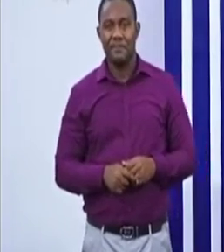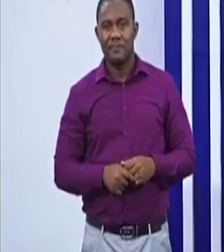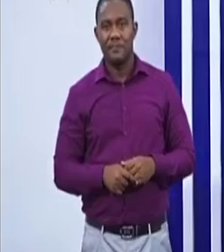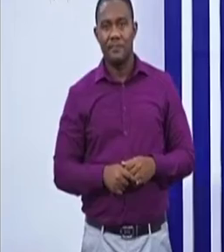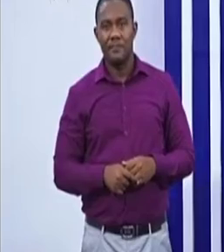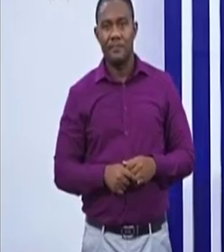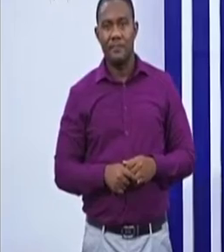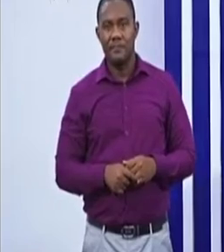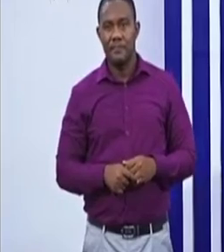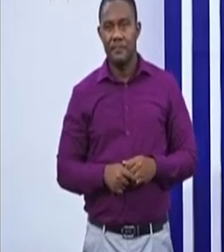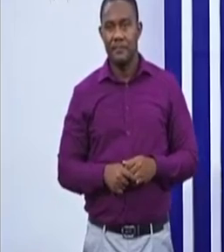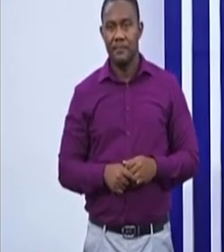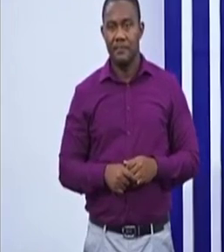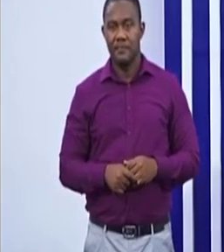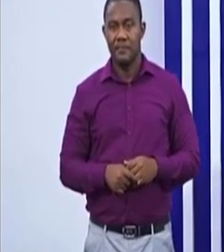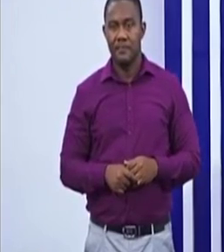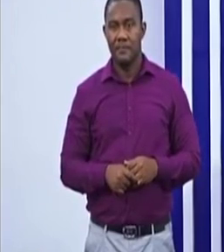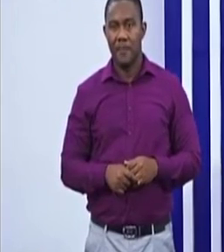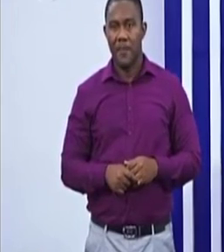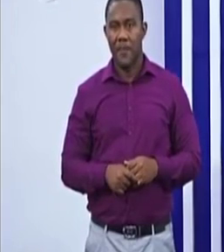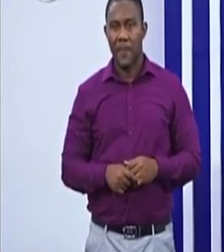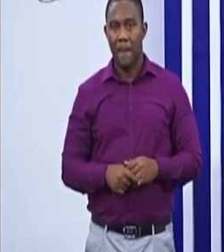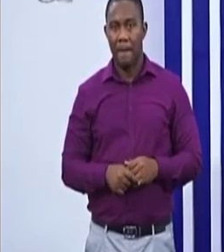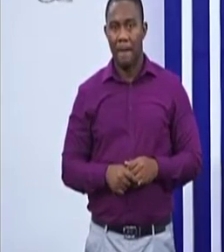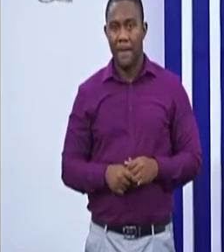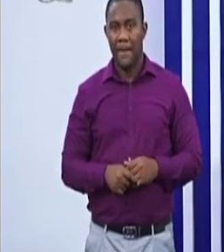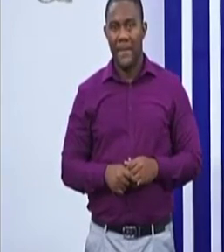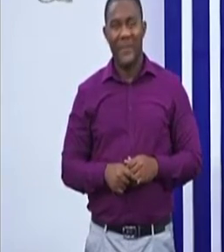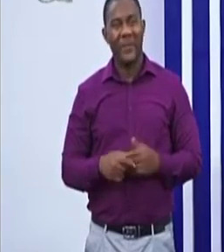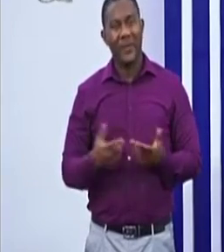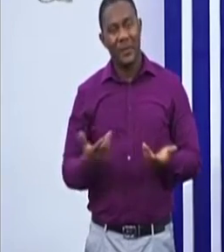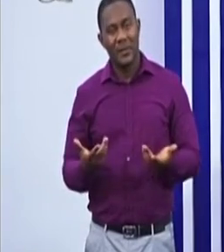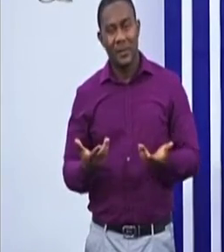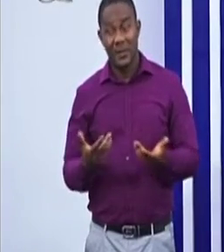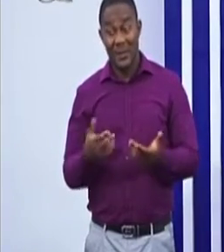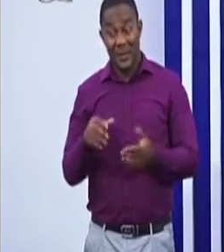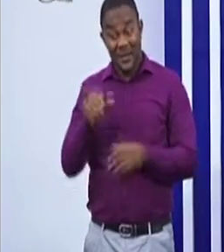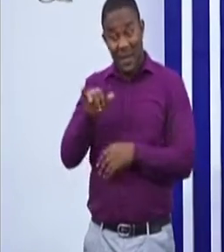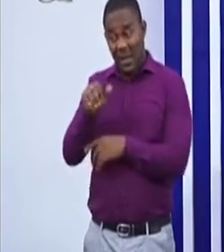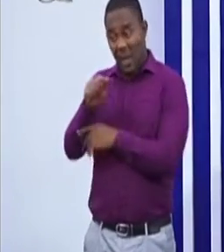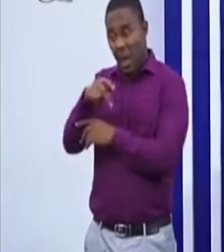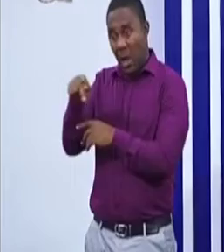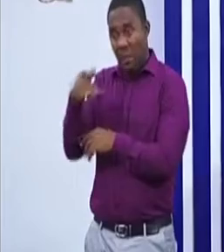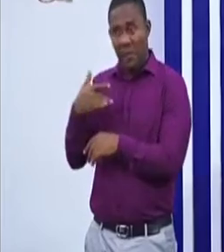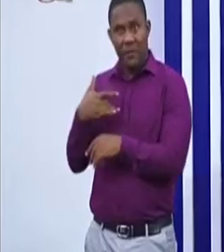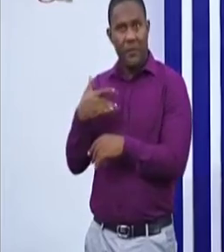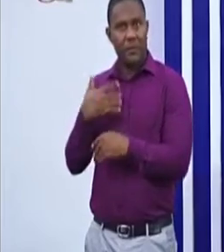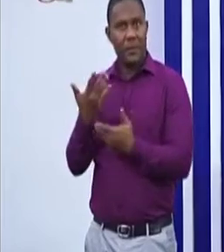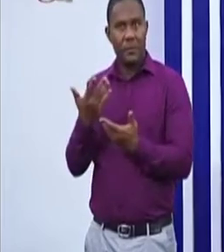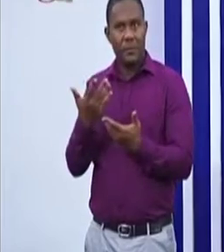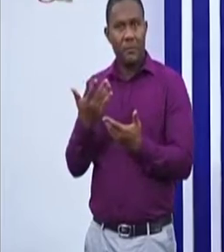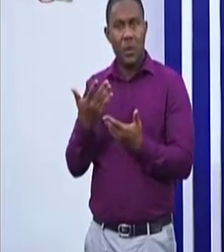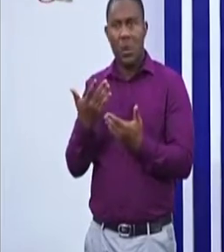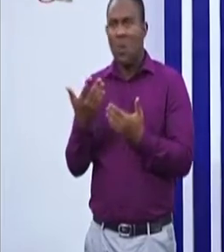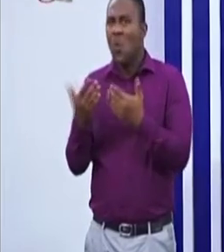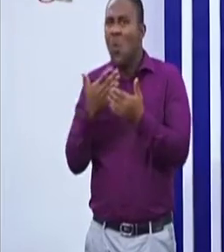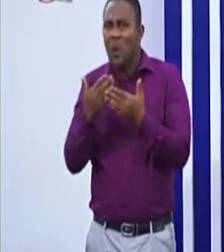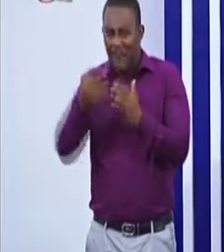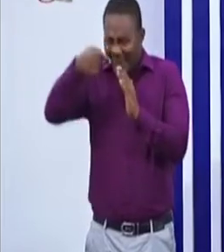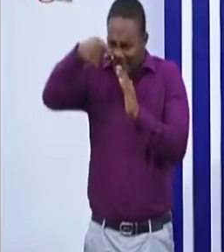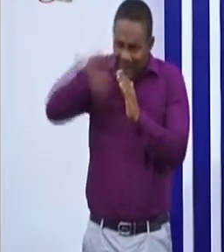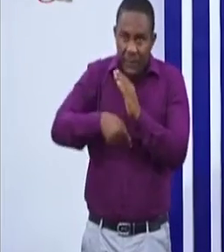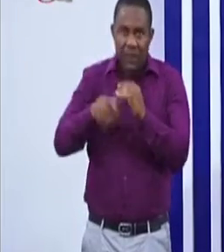responses. It is not providing general information about the virus. There are lots of